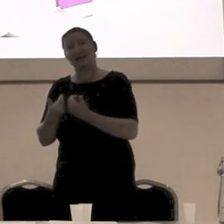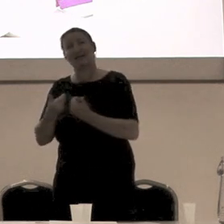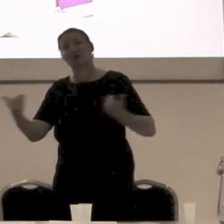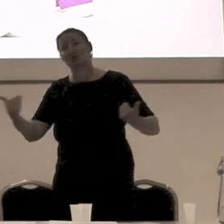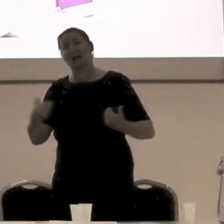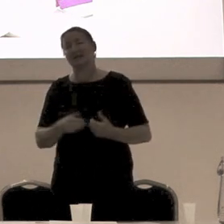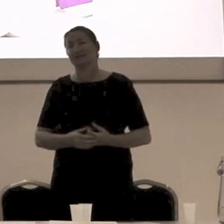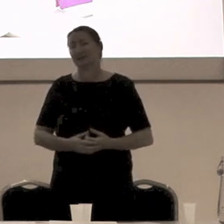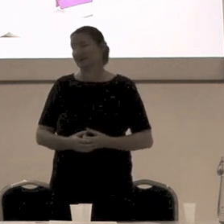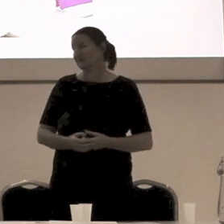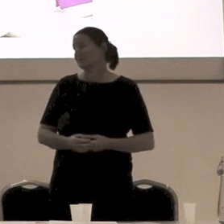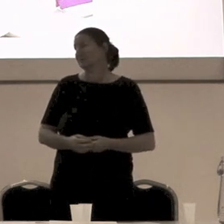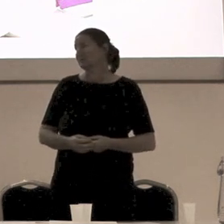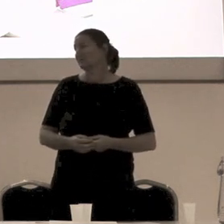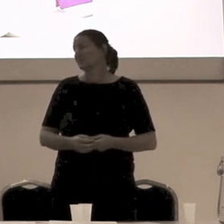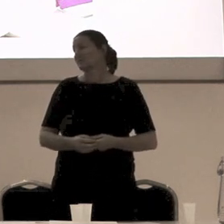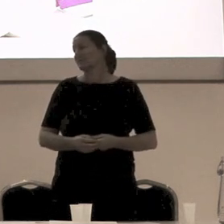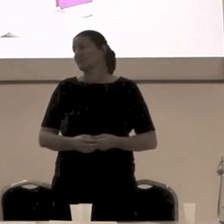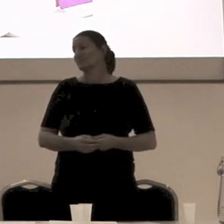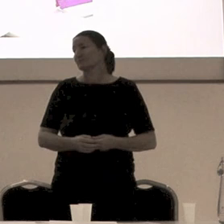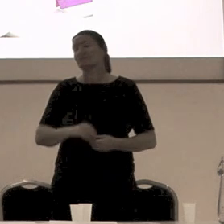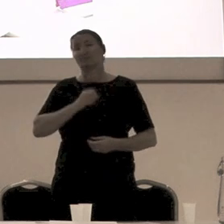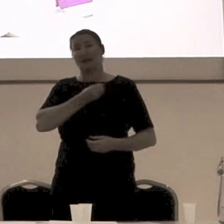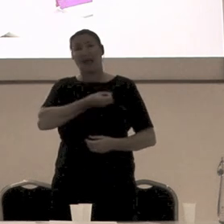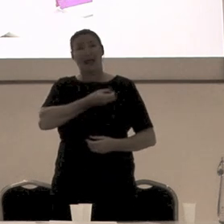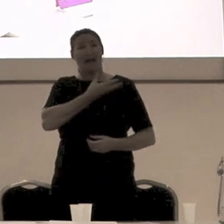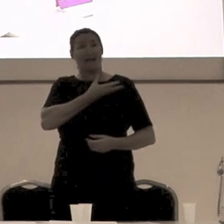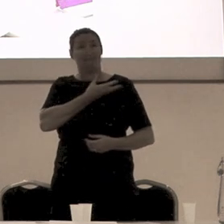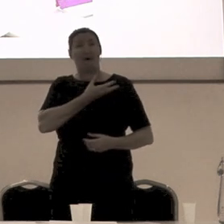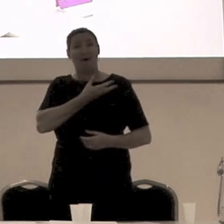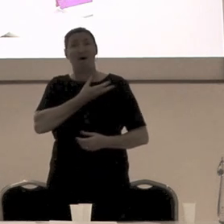There was a period after Labour government in